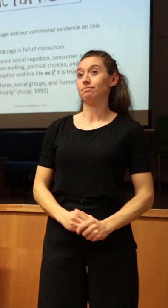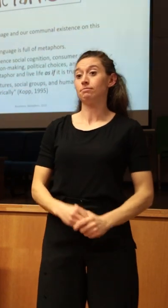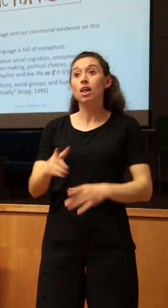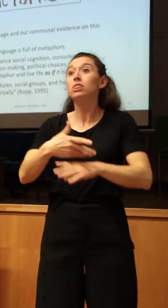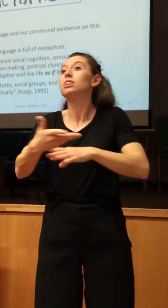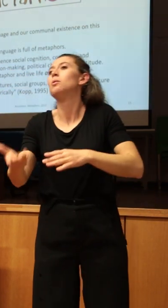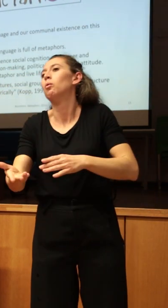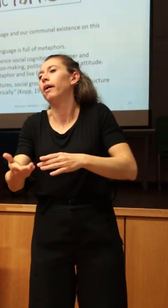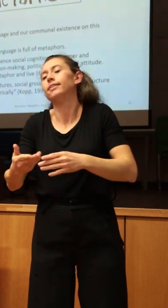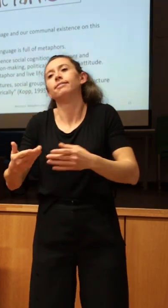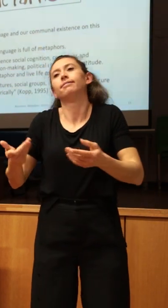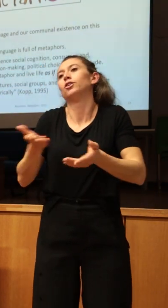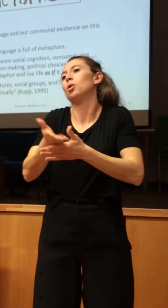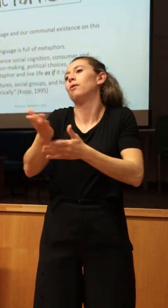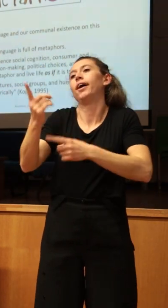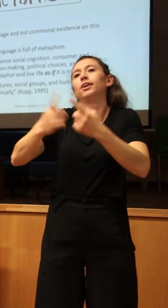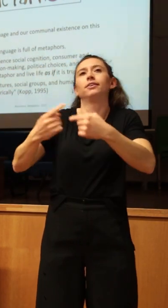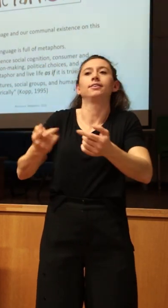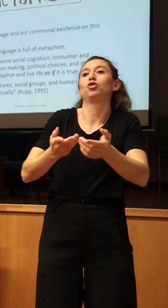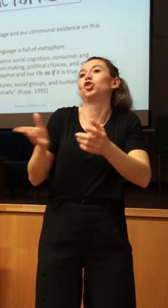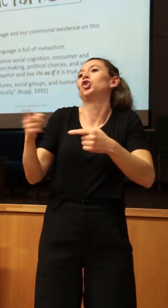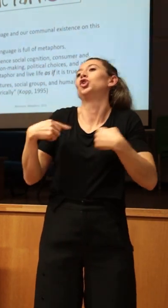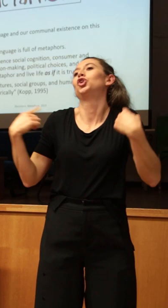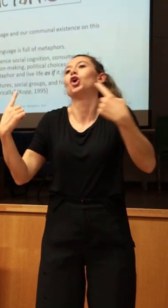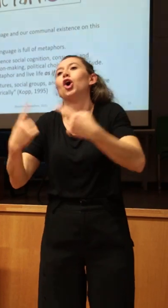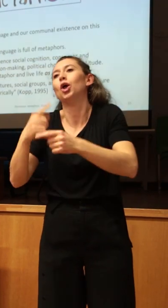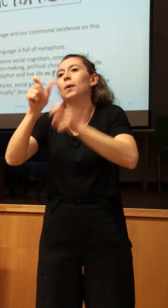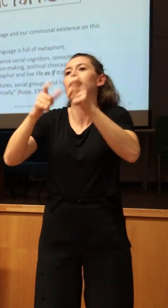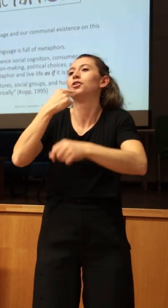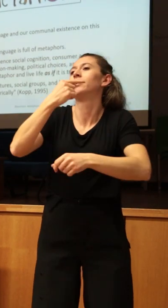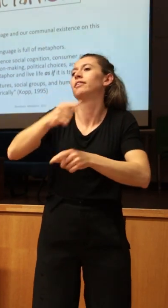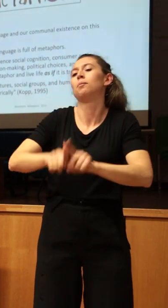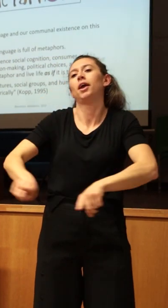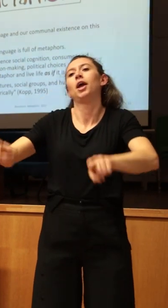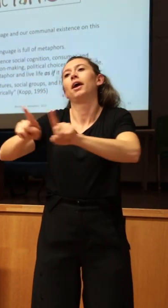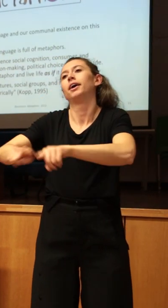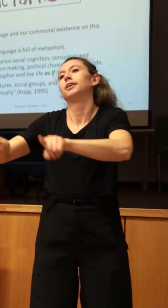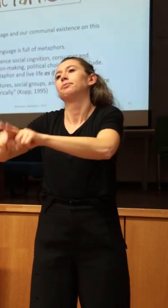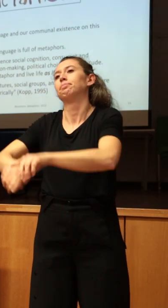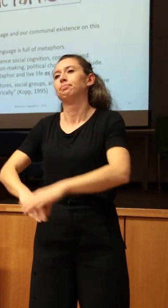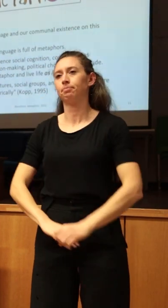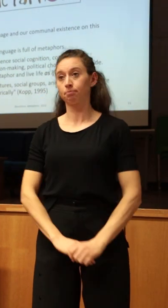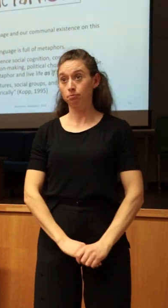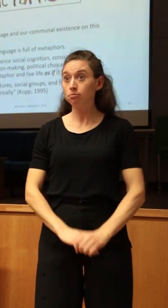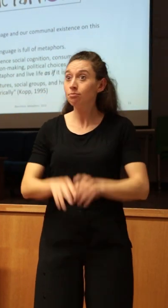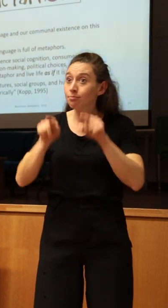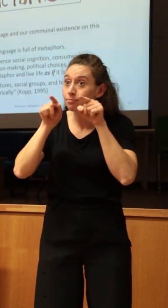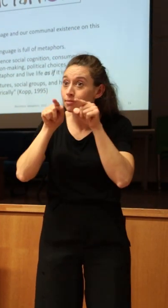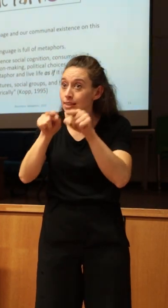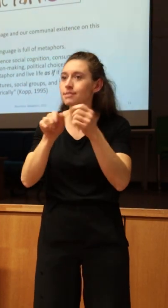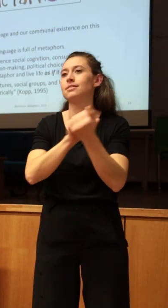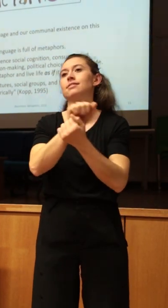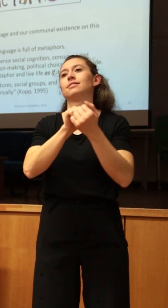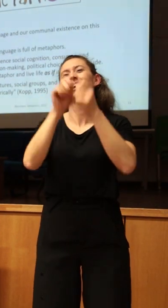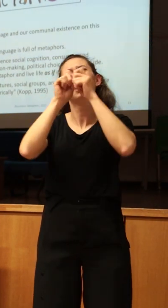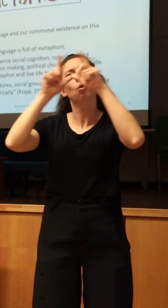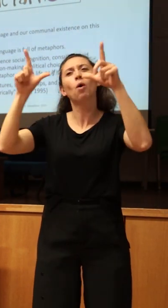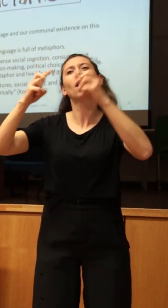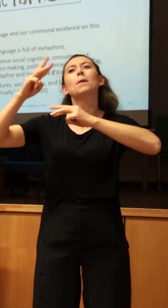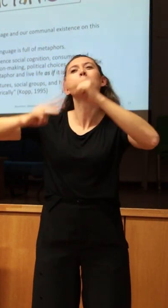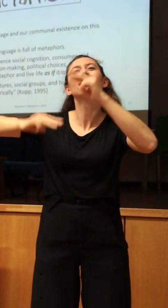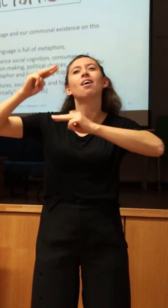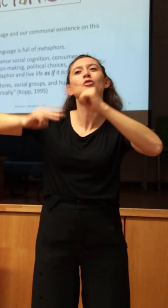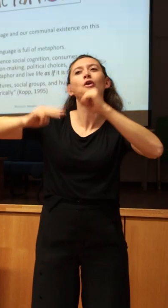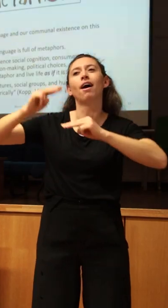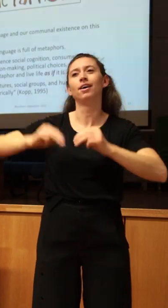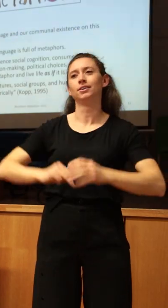después se convierte en un cliché. Right. So, and that's a metaphorical language. Ese es el lenguaje metafórico. And then we live